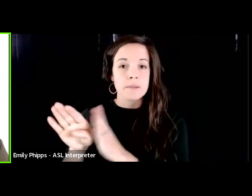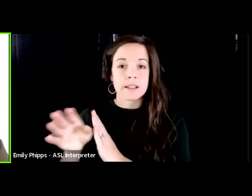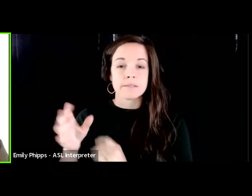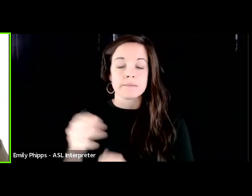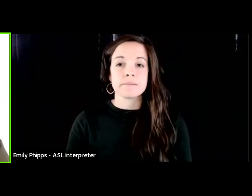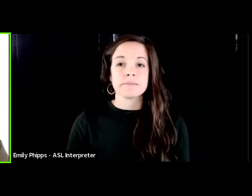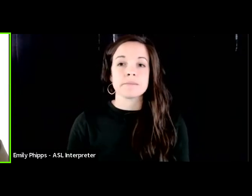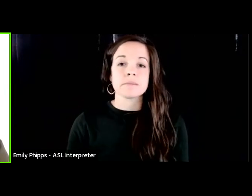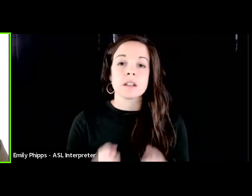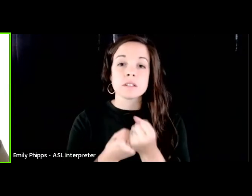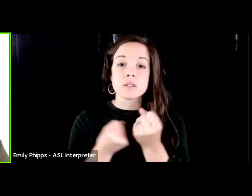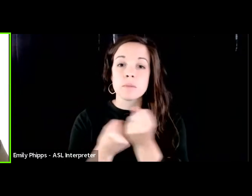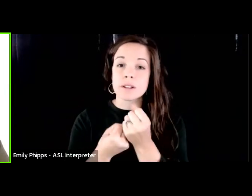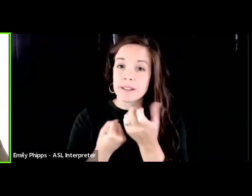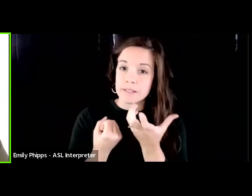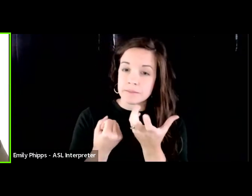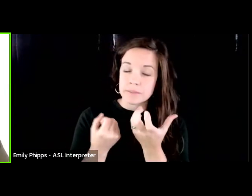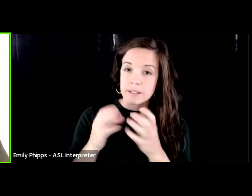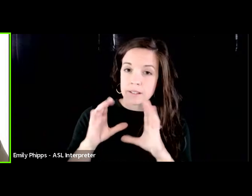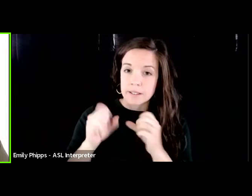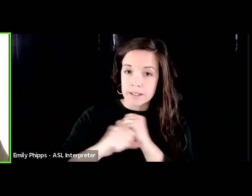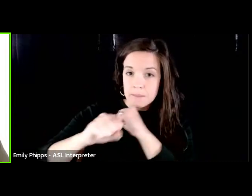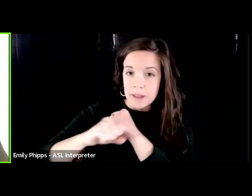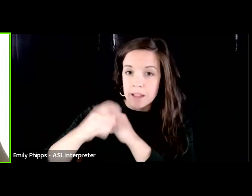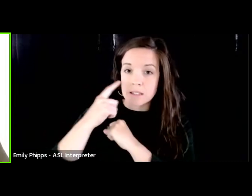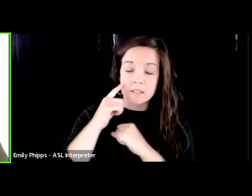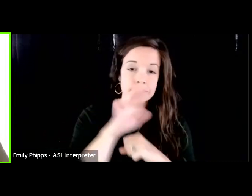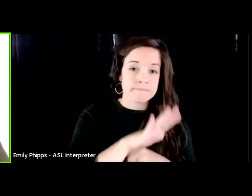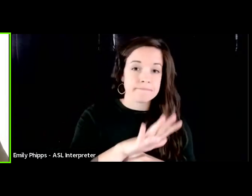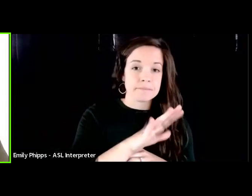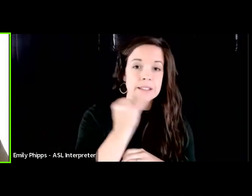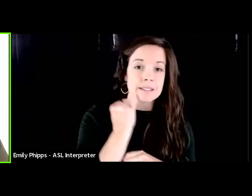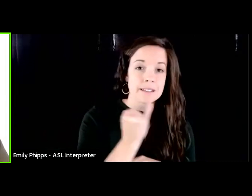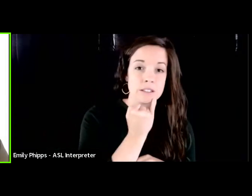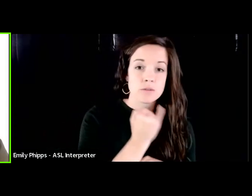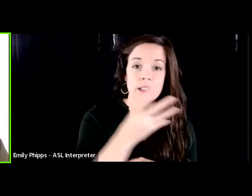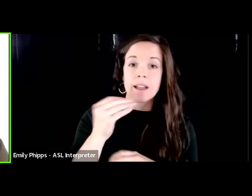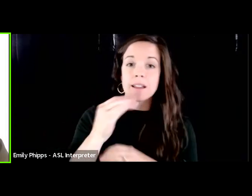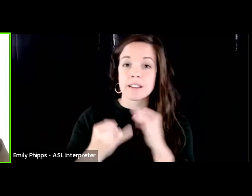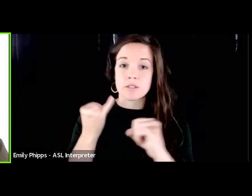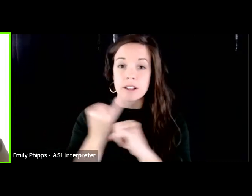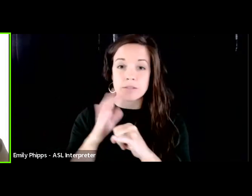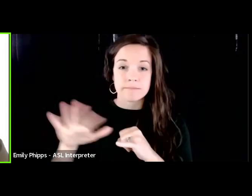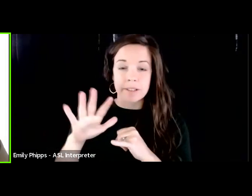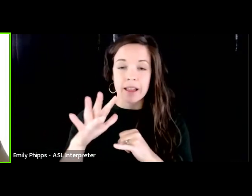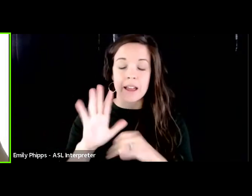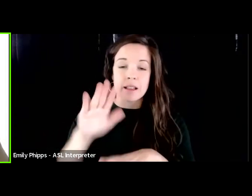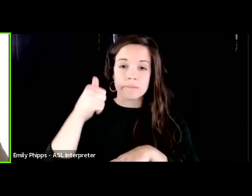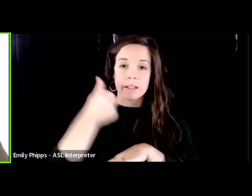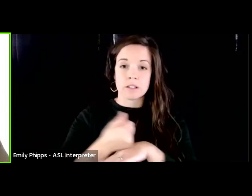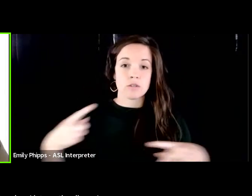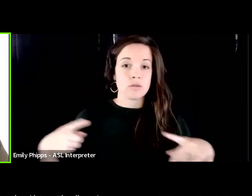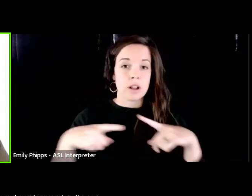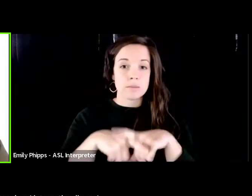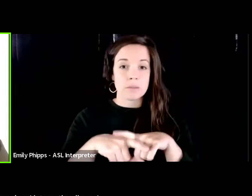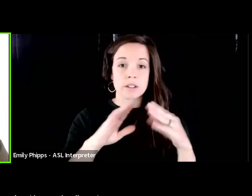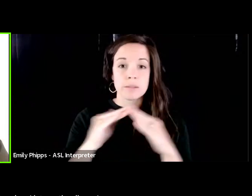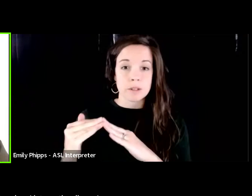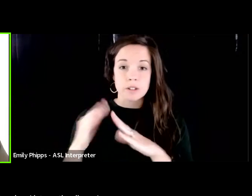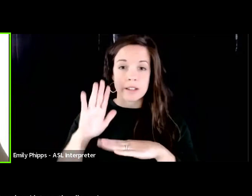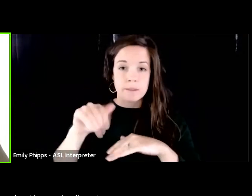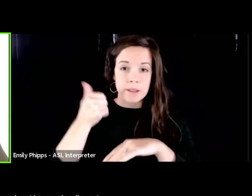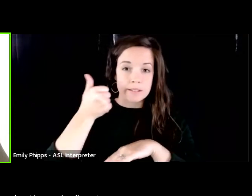advocacy campaigns of the organizations both in Israel and internationally and developed the cross-border community building program, Good Water